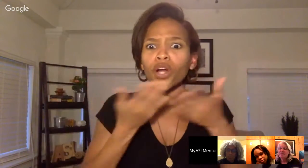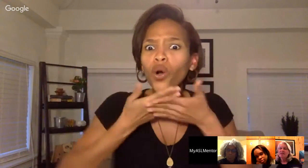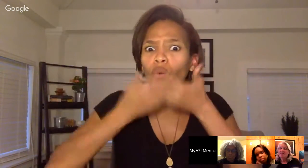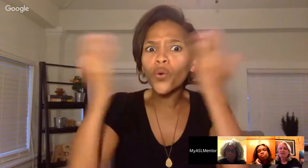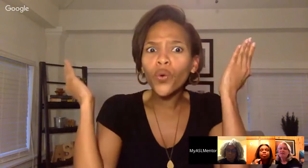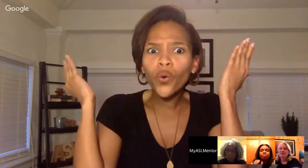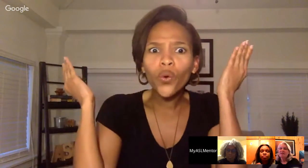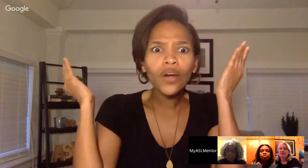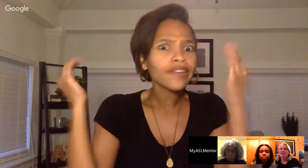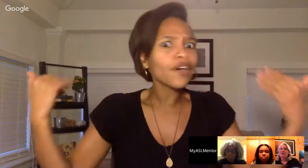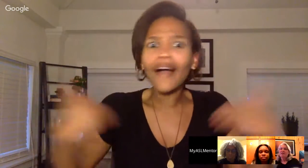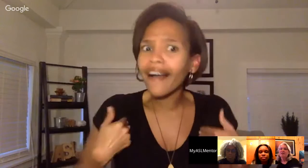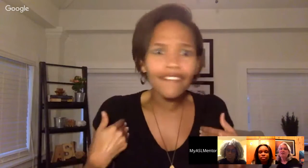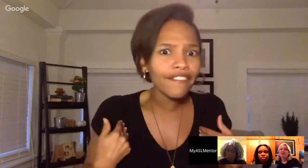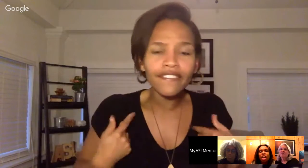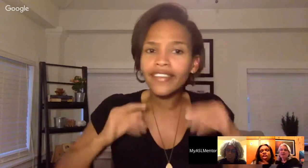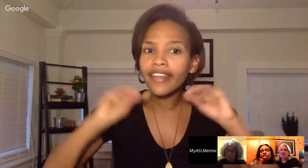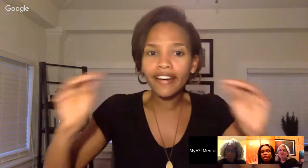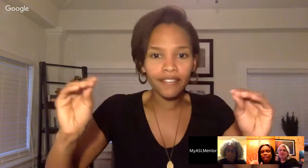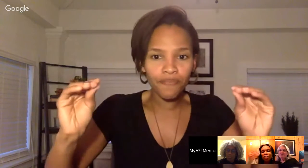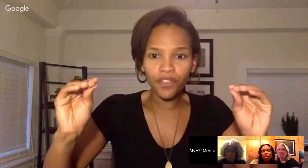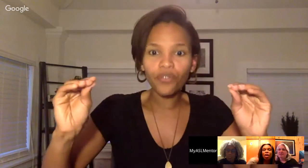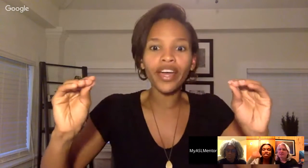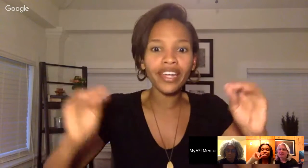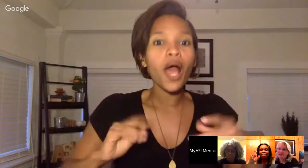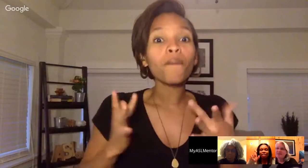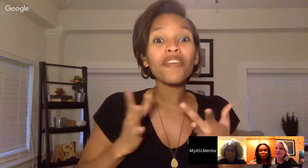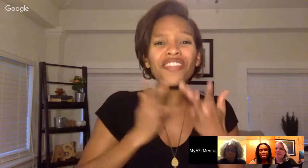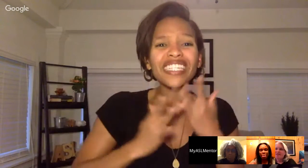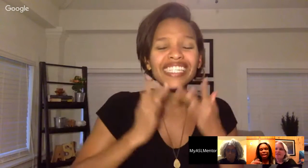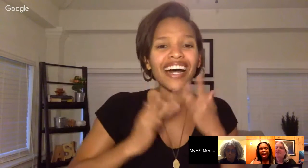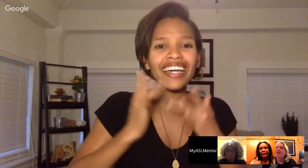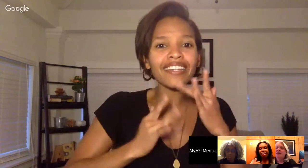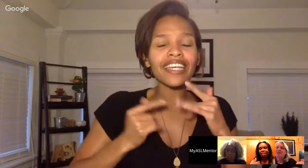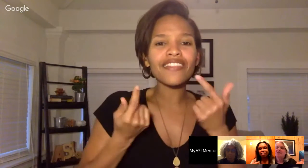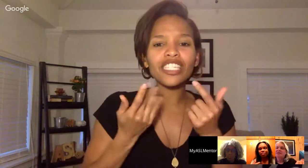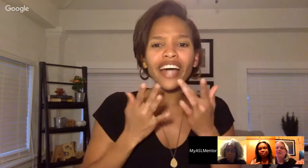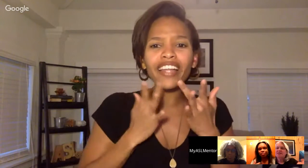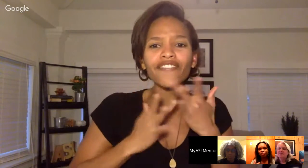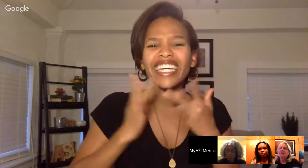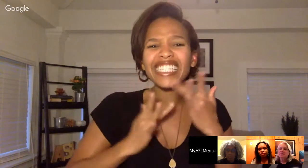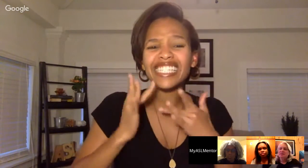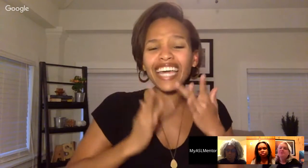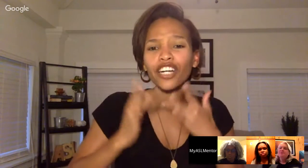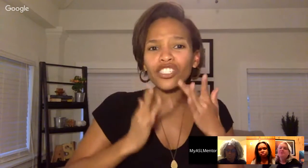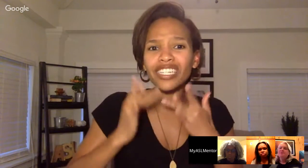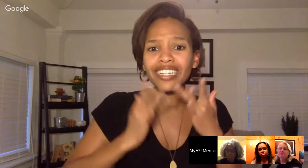Computer, don't have, none, right? But this sign of like